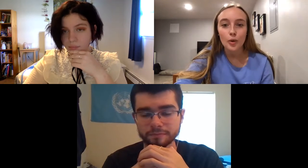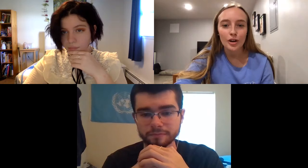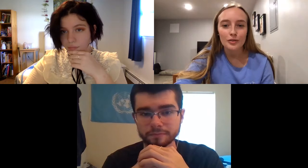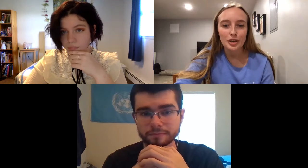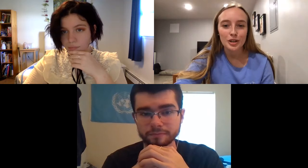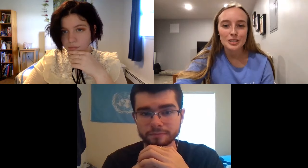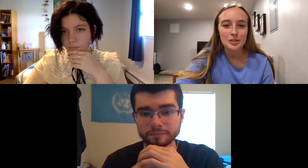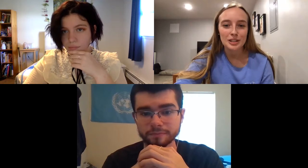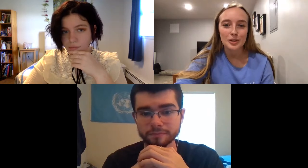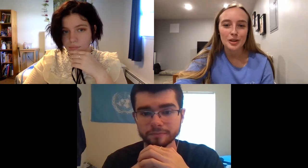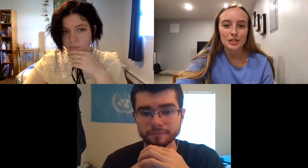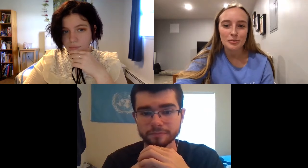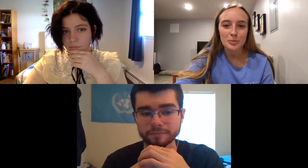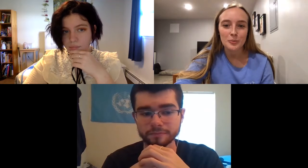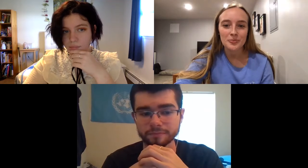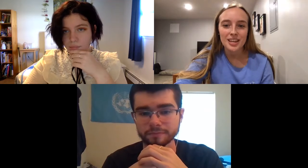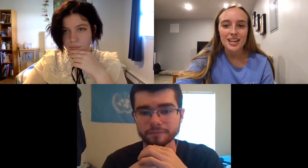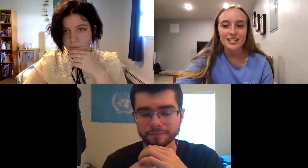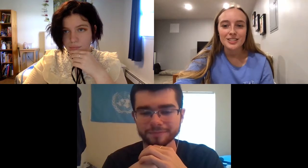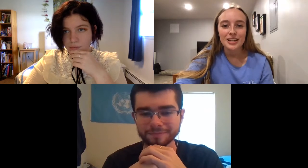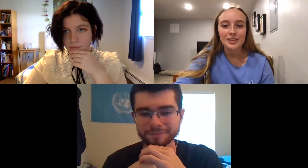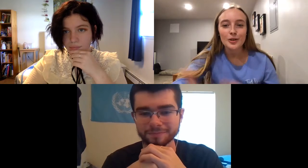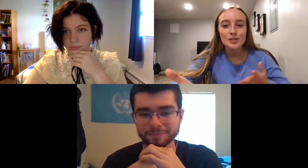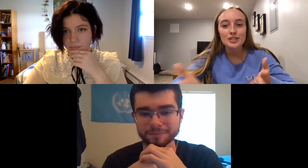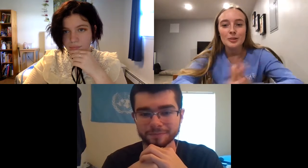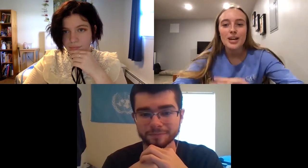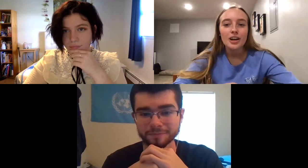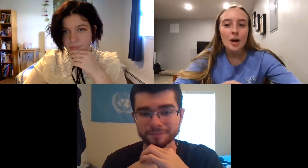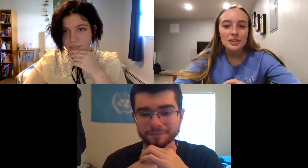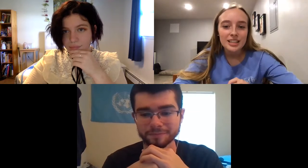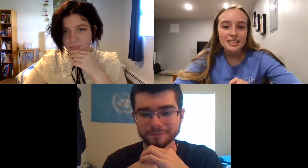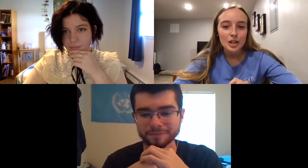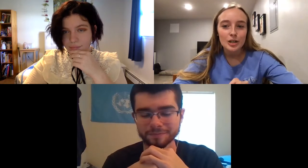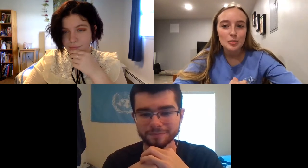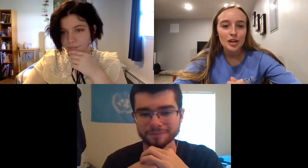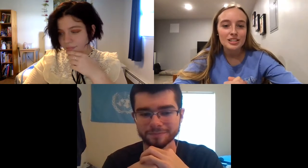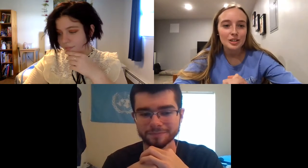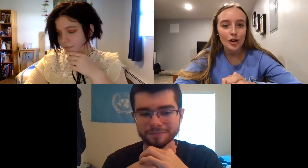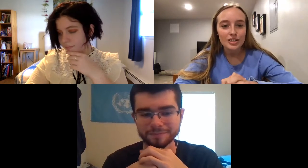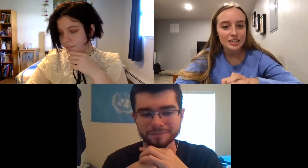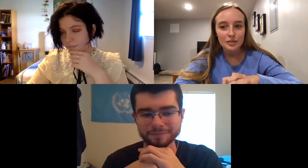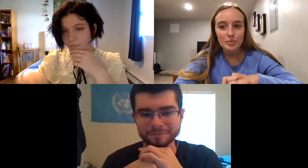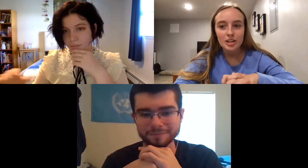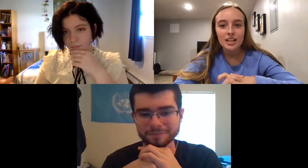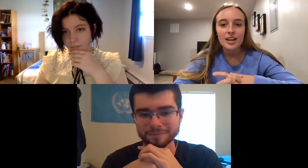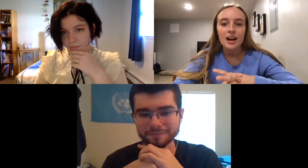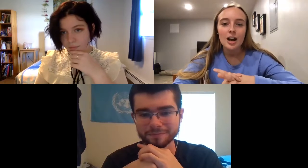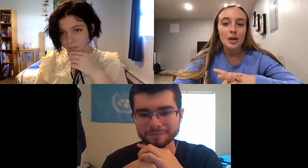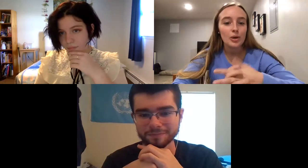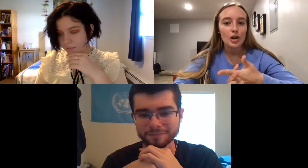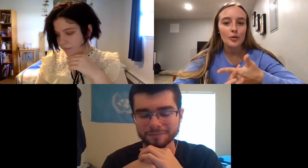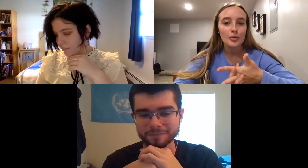aware of when you're speaking with other deaf people. So yeah, those are just some common things that are experienced across the deaf community